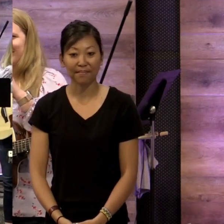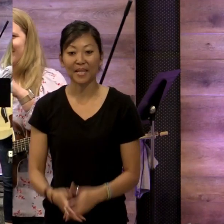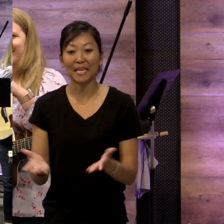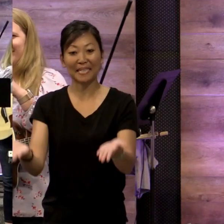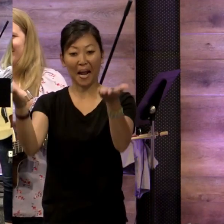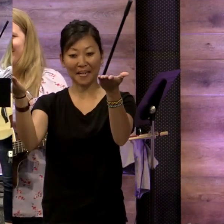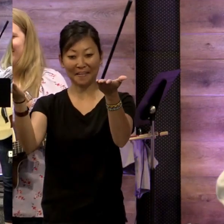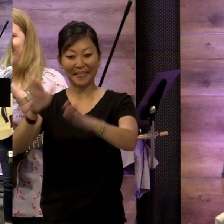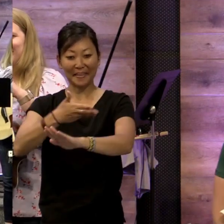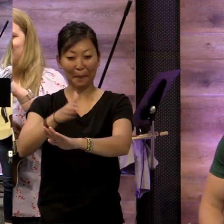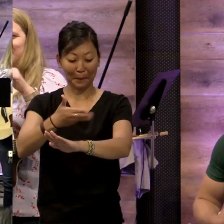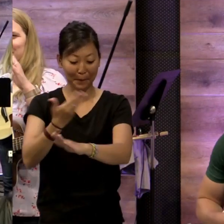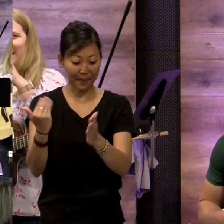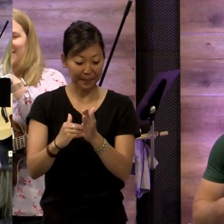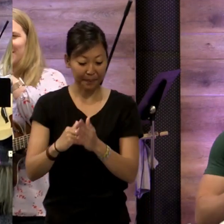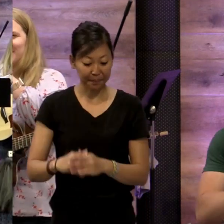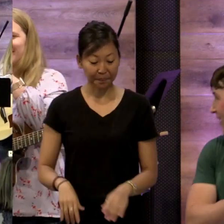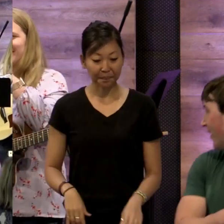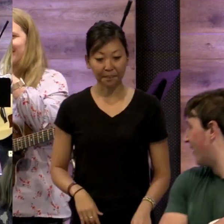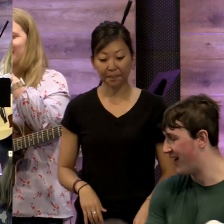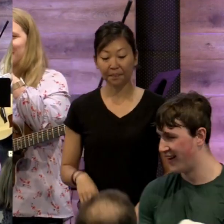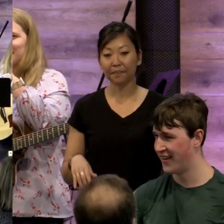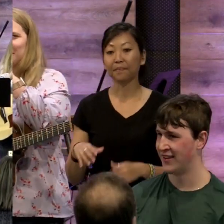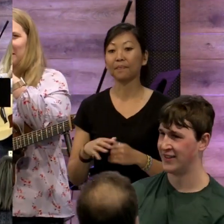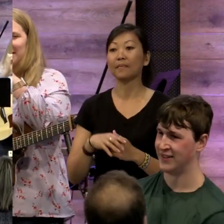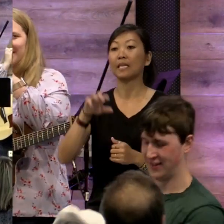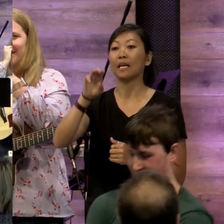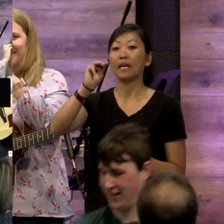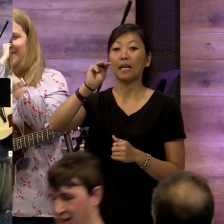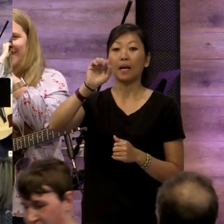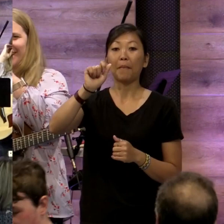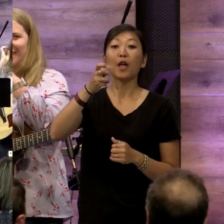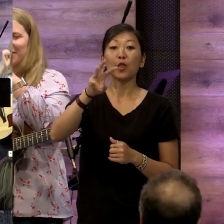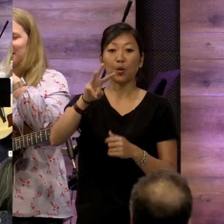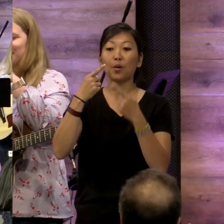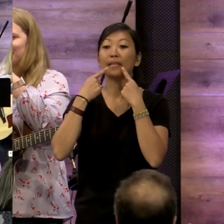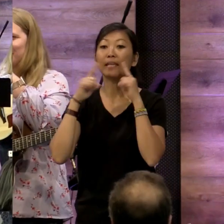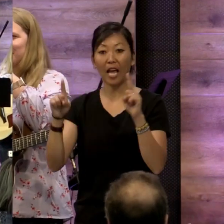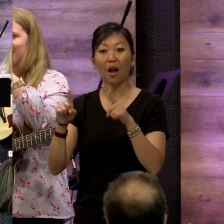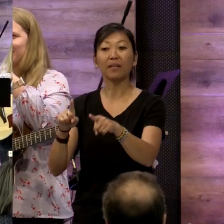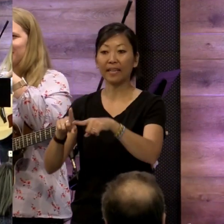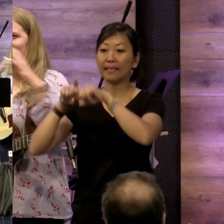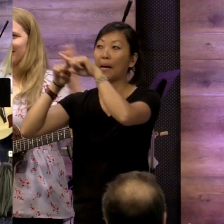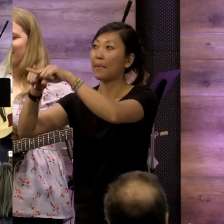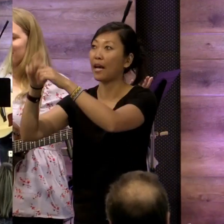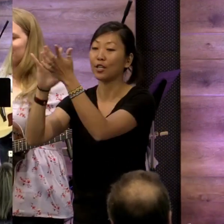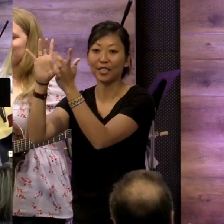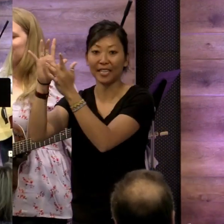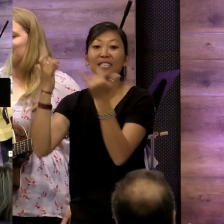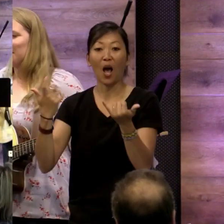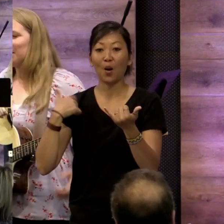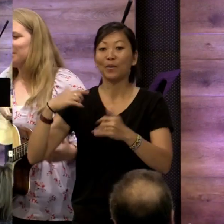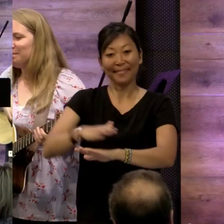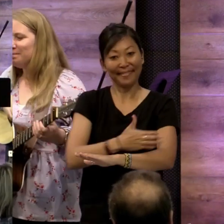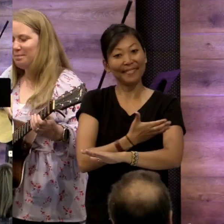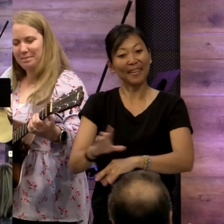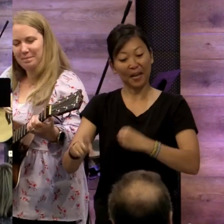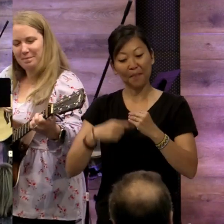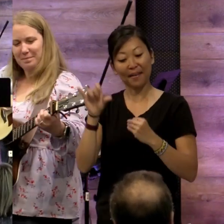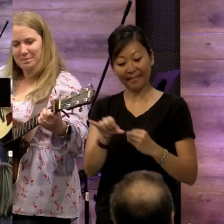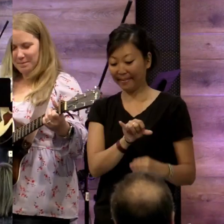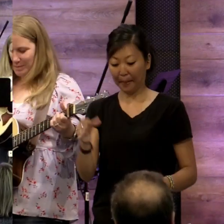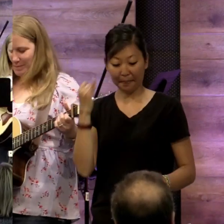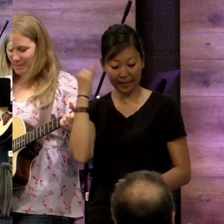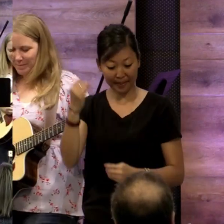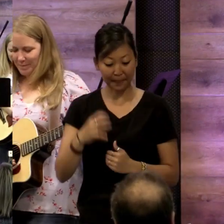Will you stand with us? Just as Matthew declared his dependence on Christ alone, let's do that together as a church